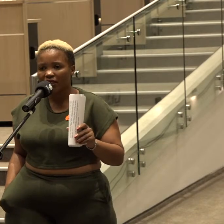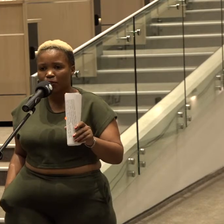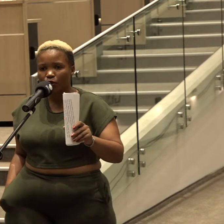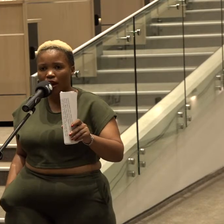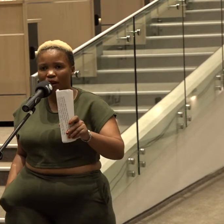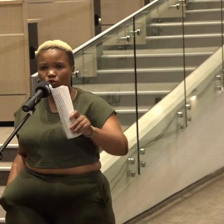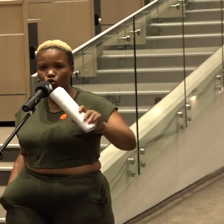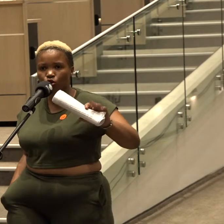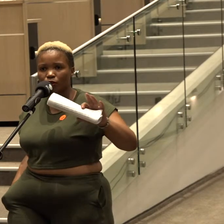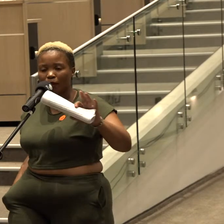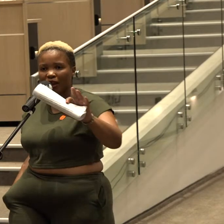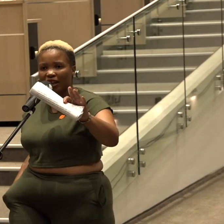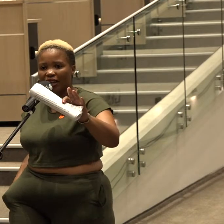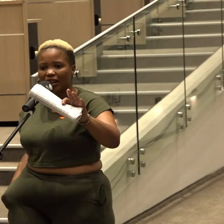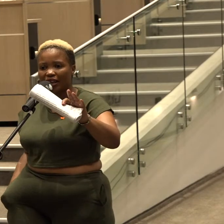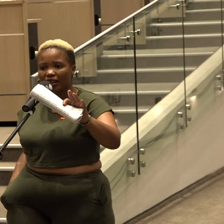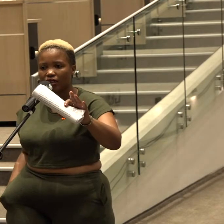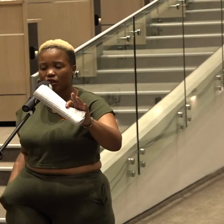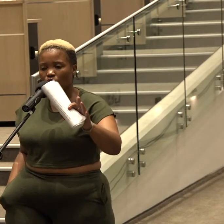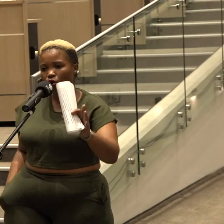shut the monkeys